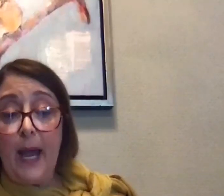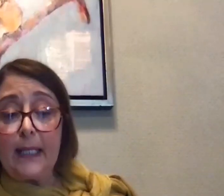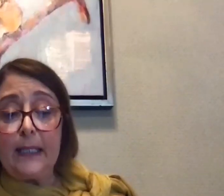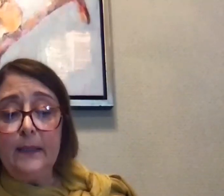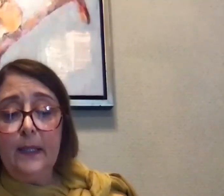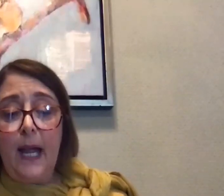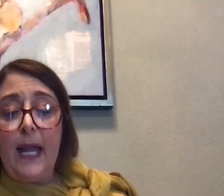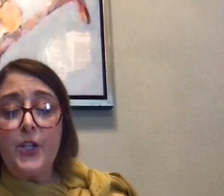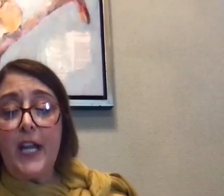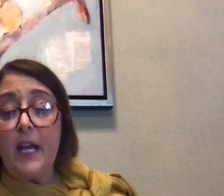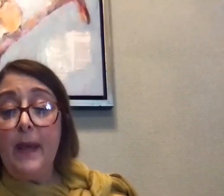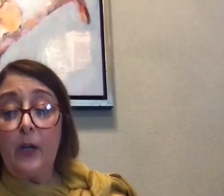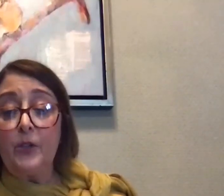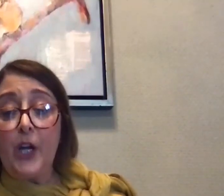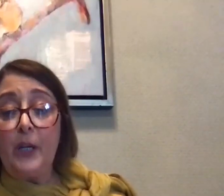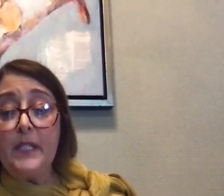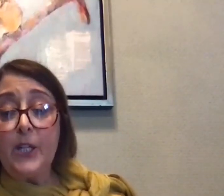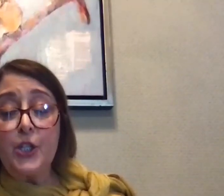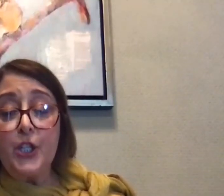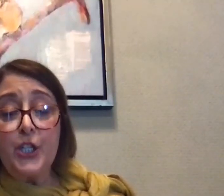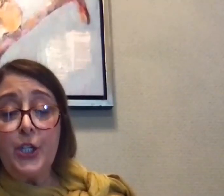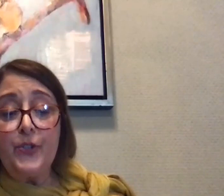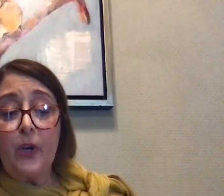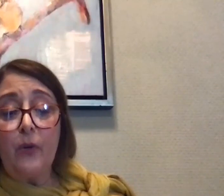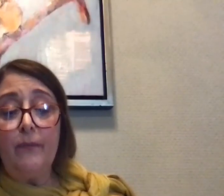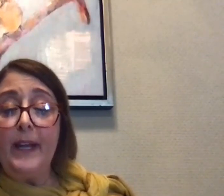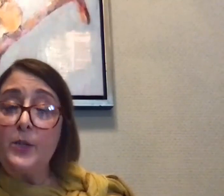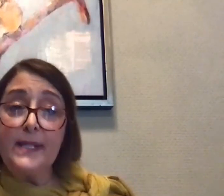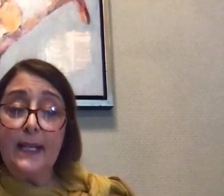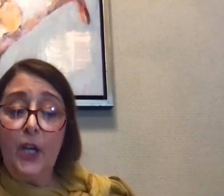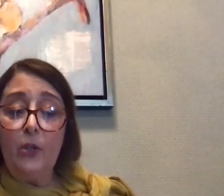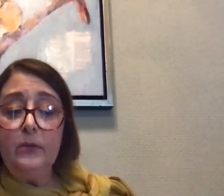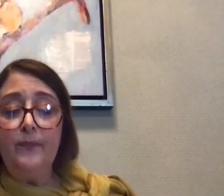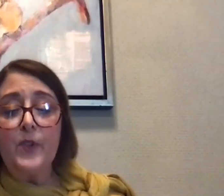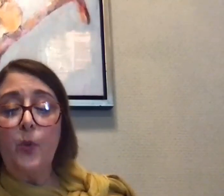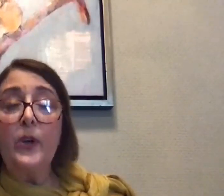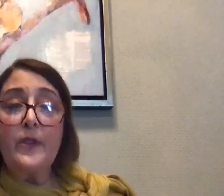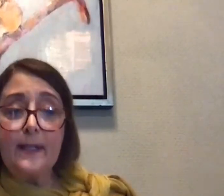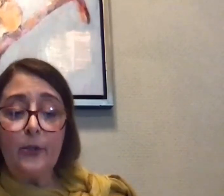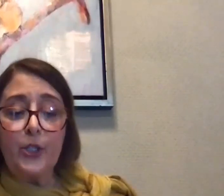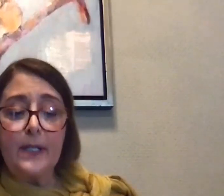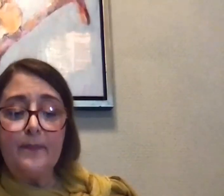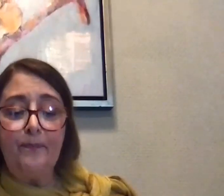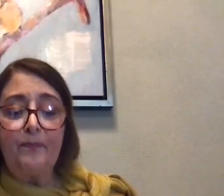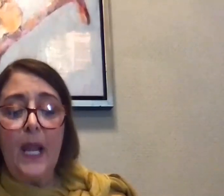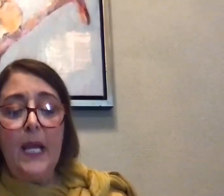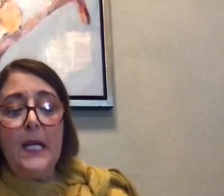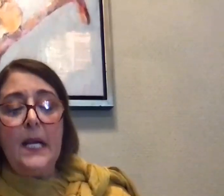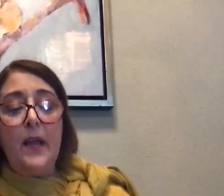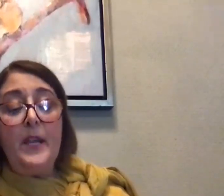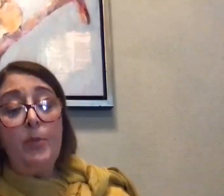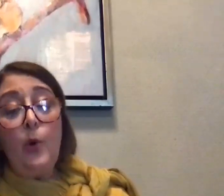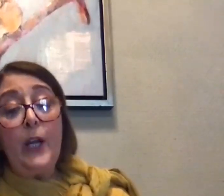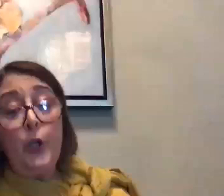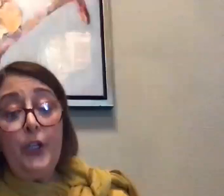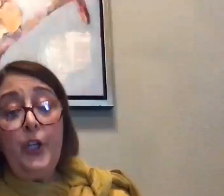her packet, and she had medical documentation she should do so. Management said no, so what are the solutions?